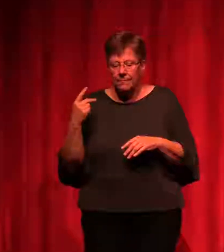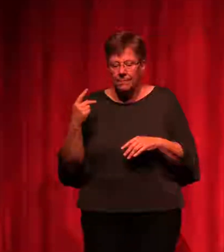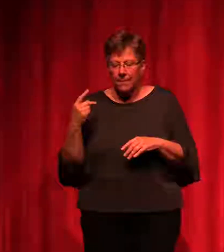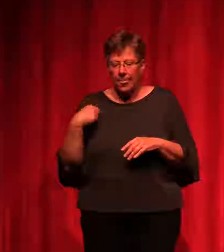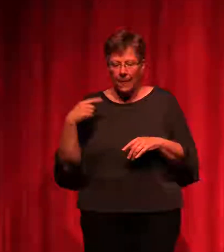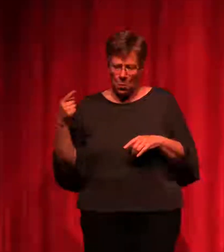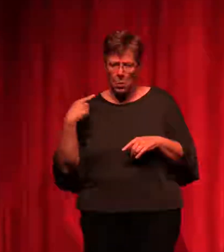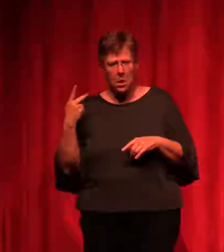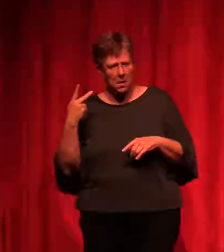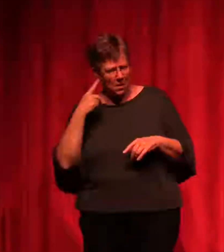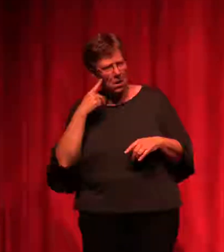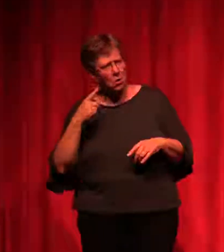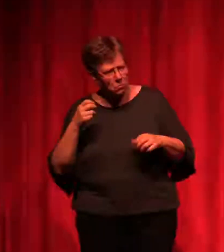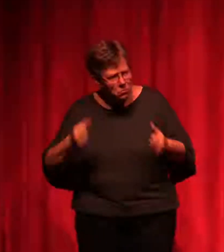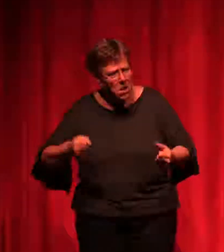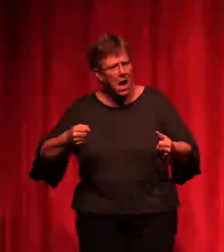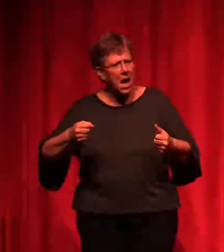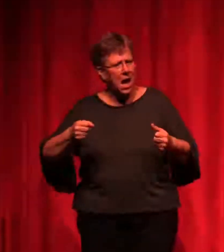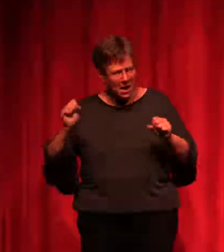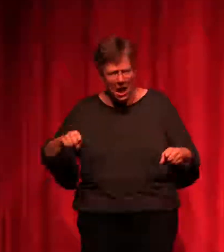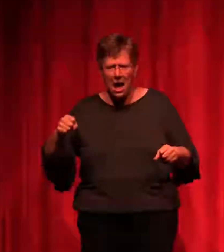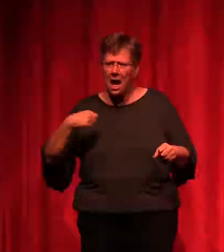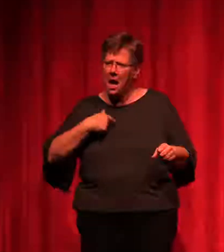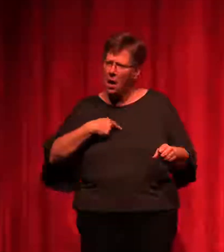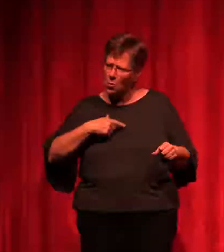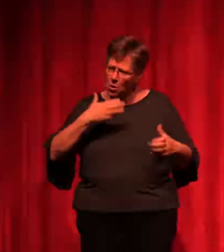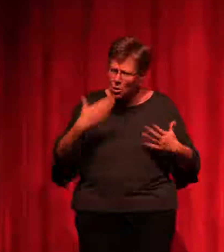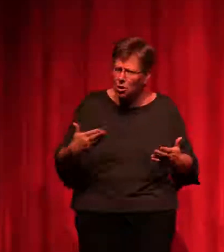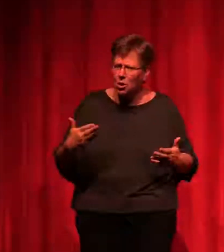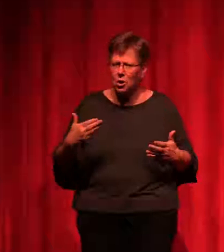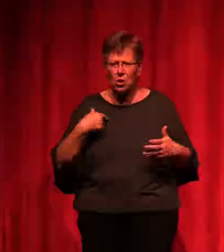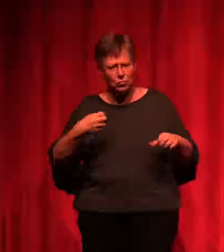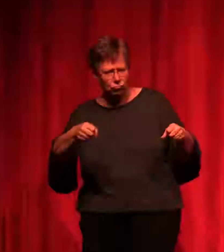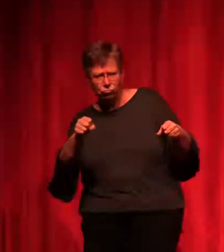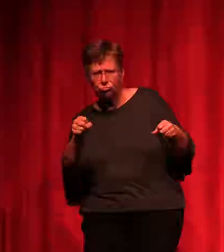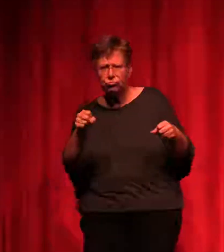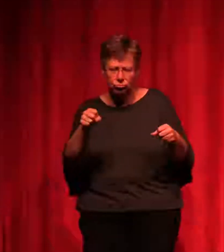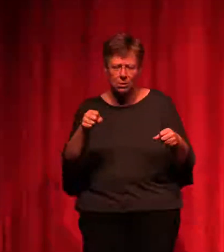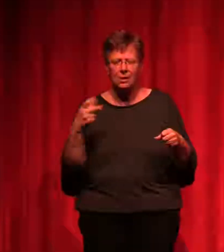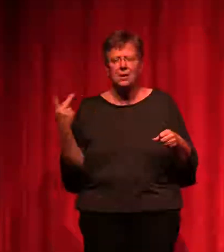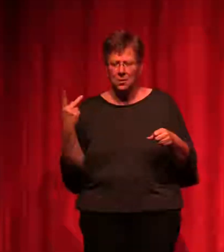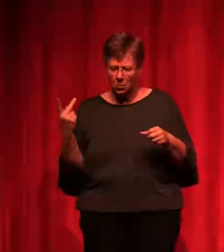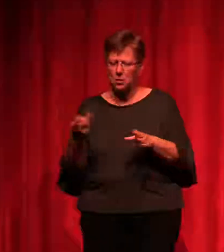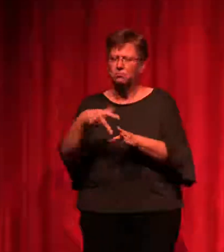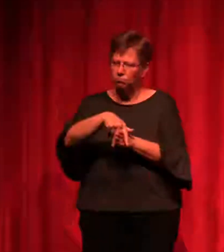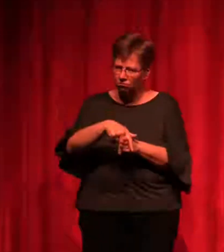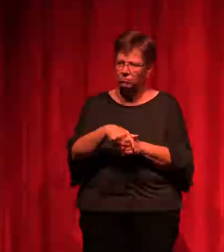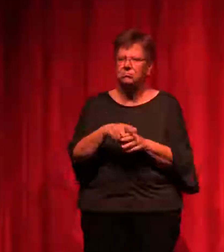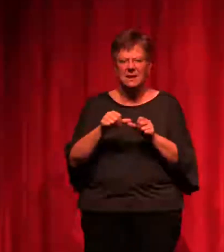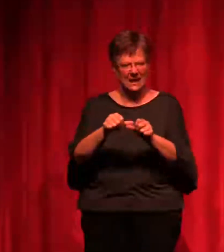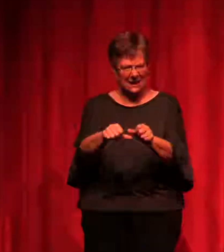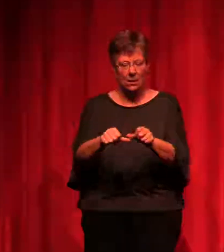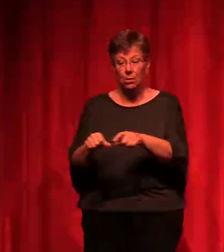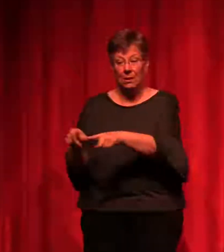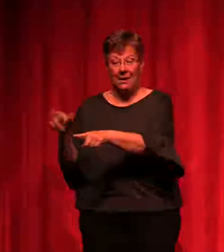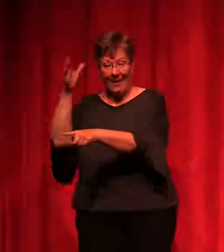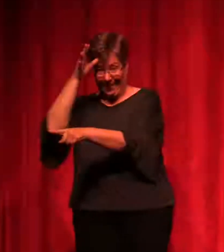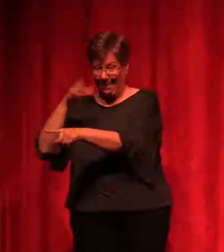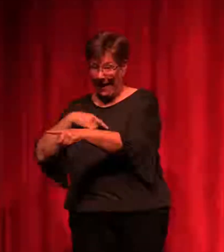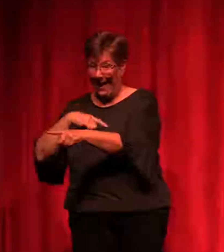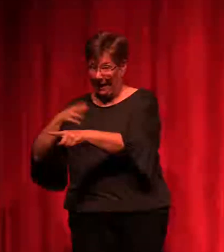we're thinking, yeah, we're really out here doing this. This is great. And we go on, and the guy had told us there was a big